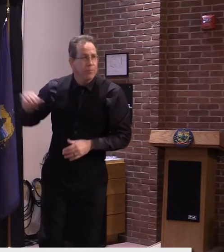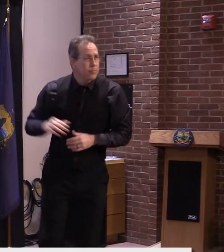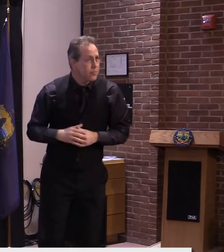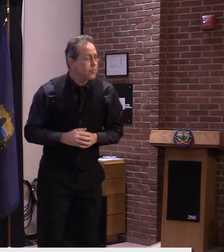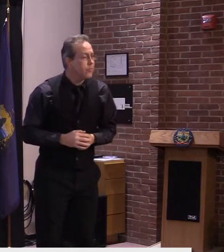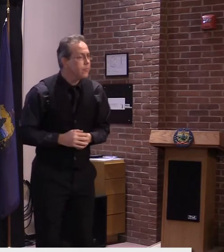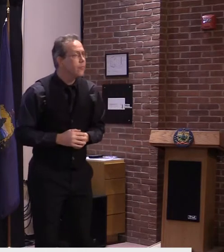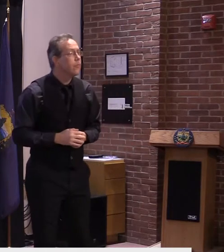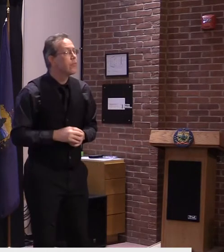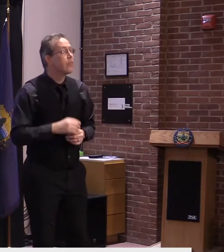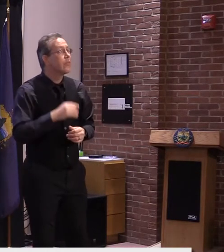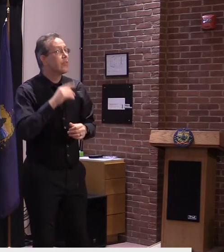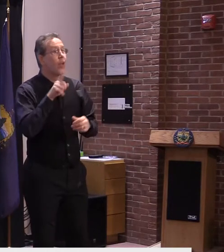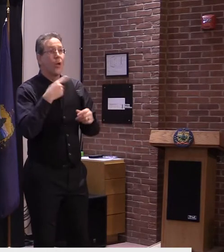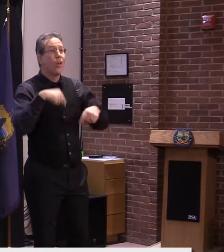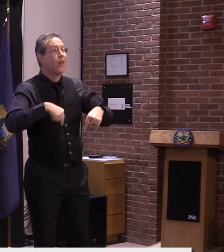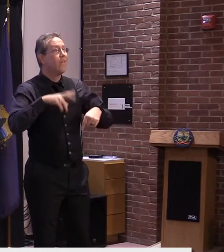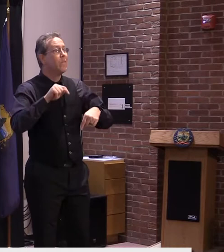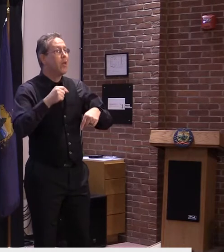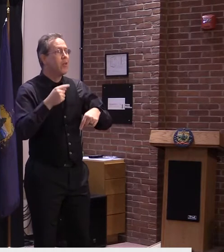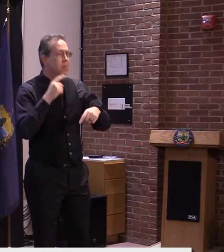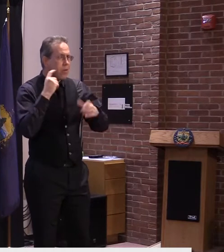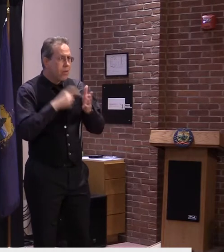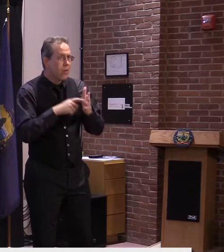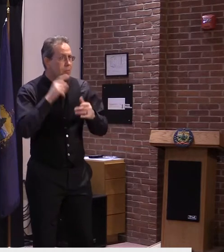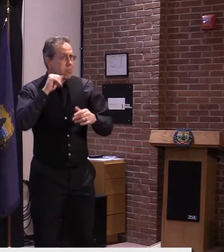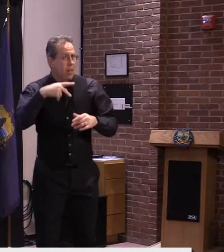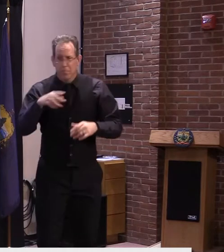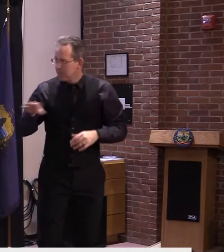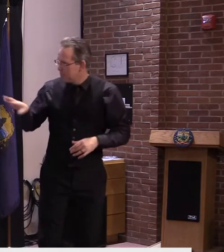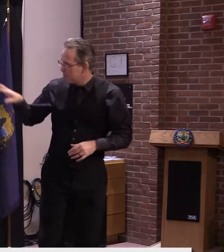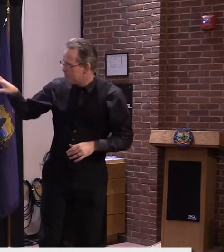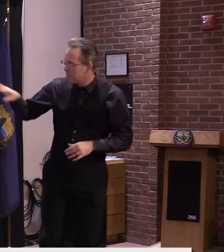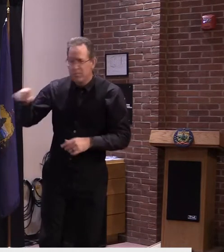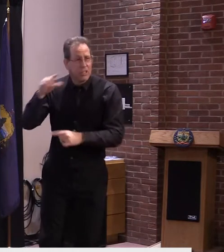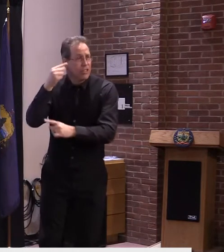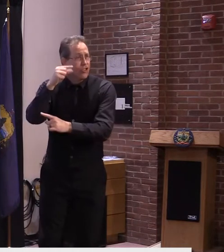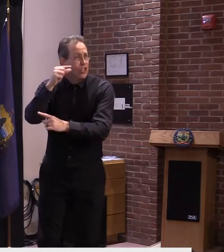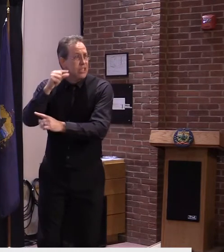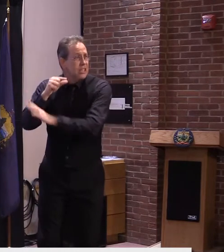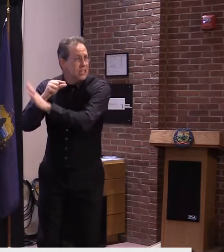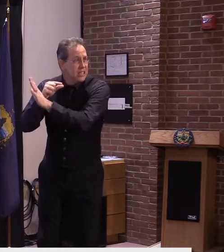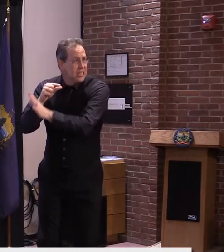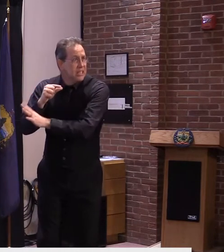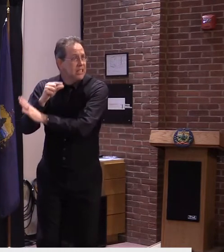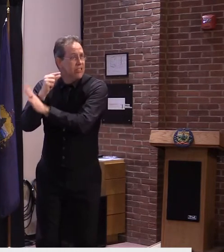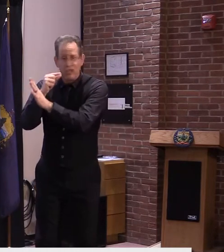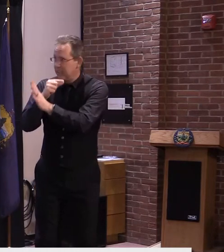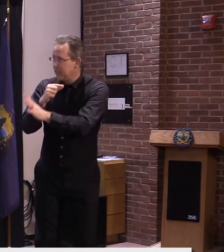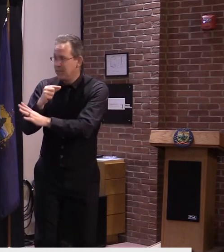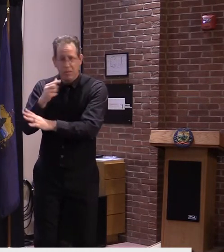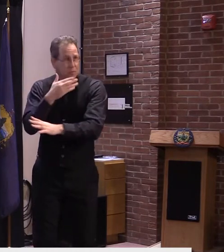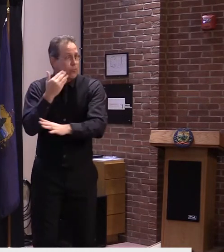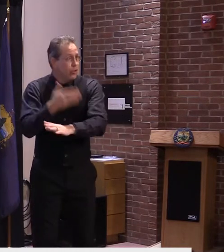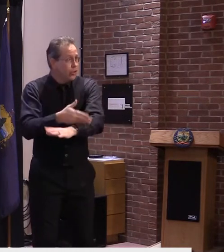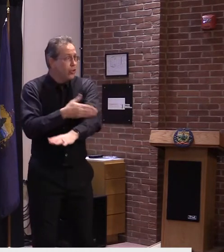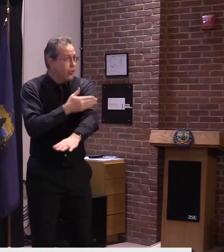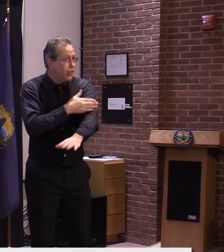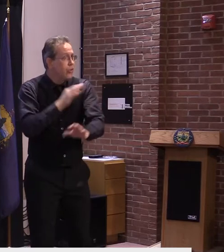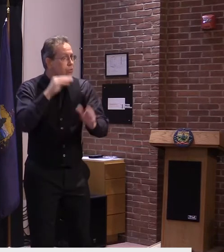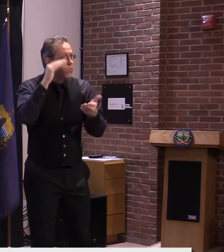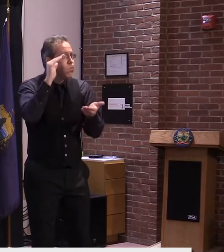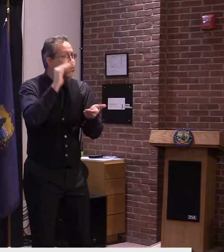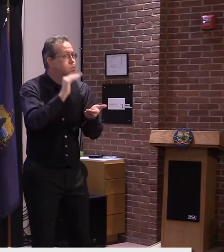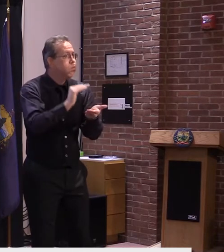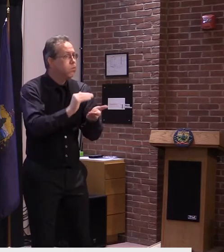Vermont, but in fact, the map is now pretty much green almost everywhere, just indicating that cases are on the decline. This is not the prevalence of cases, but